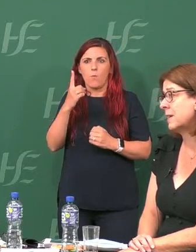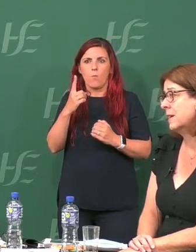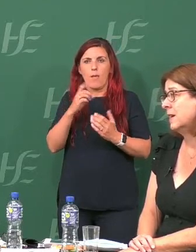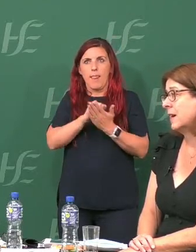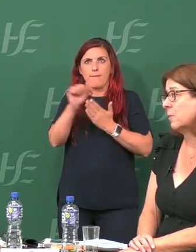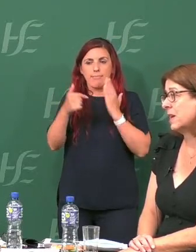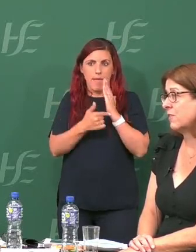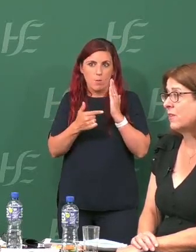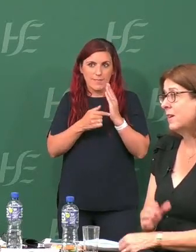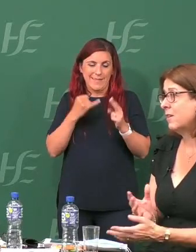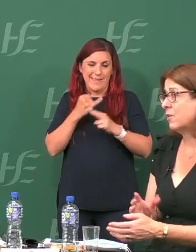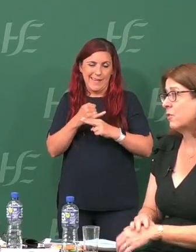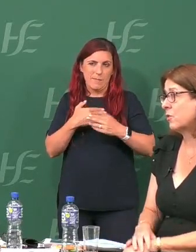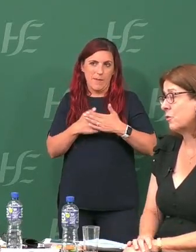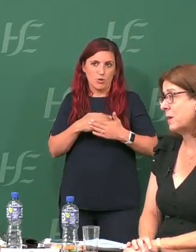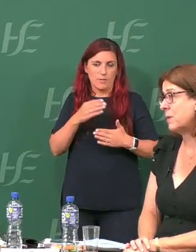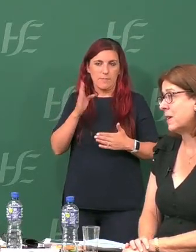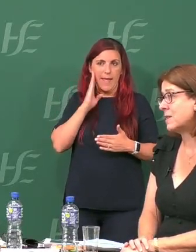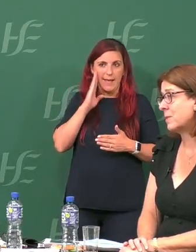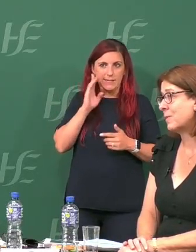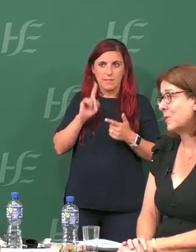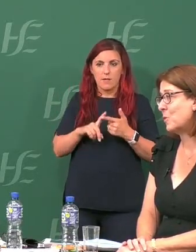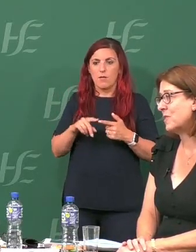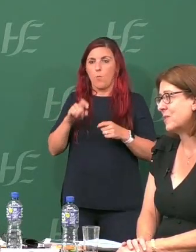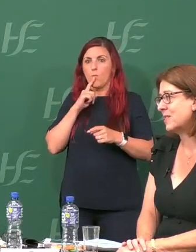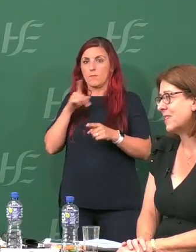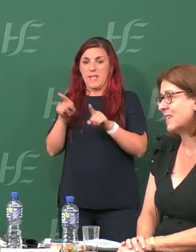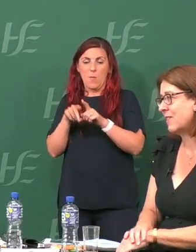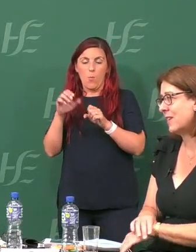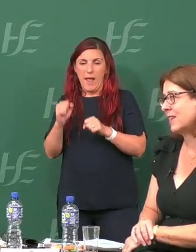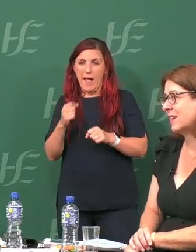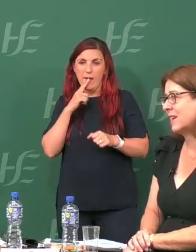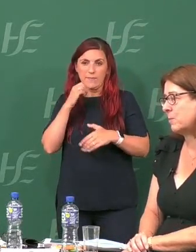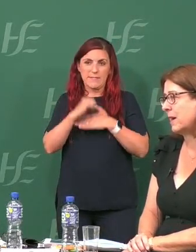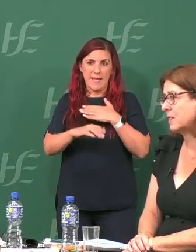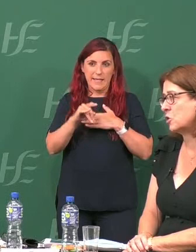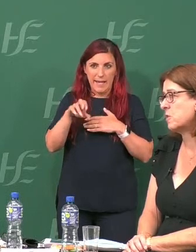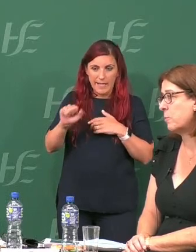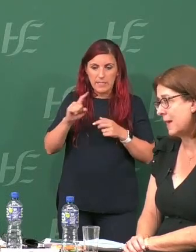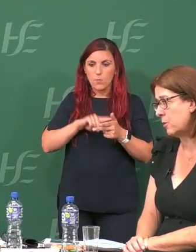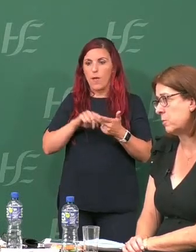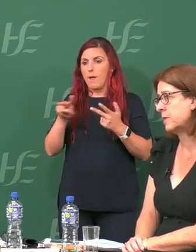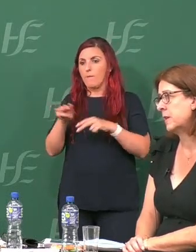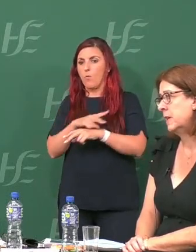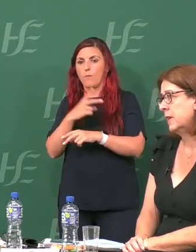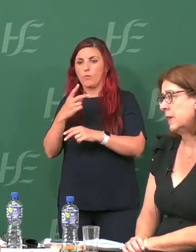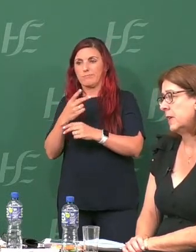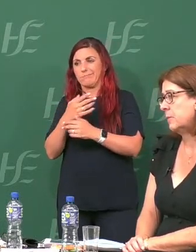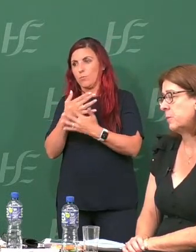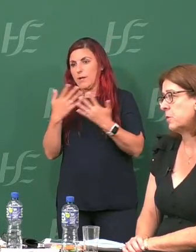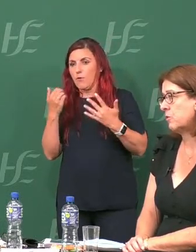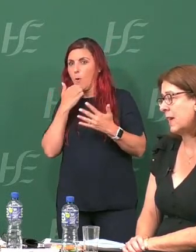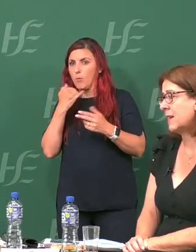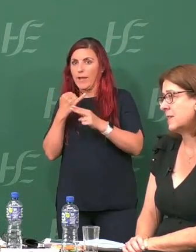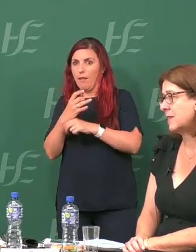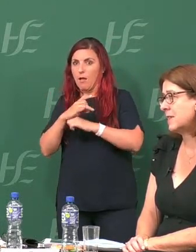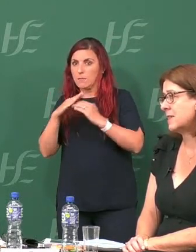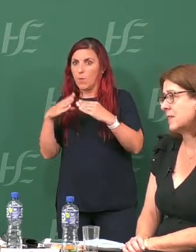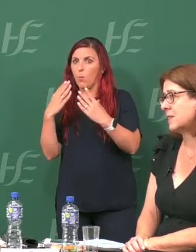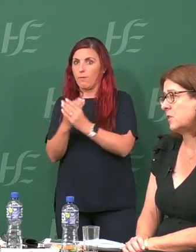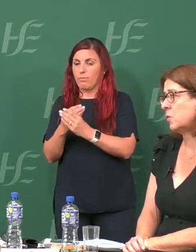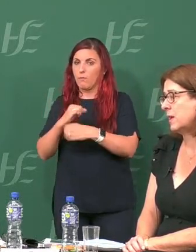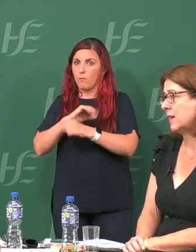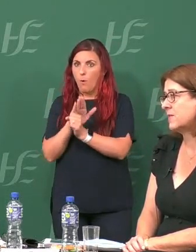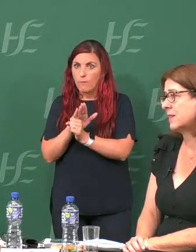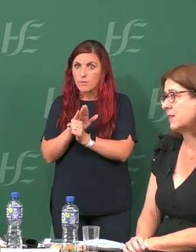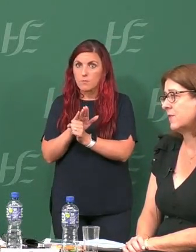case beds, and we have under 100 people in hospital with COVID. So it's not having an impact in terms of bed numbers. But the reality is